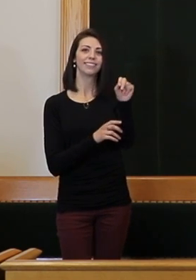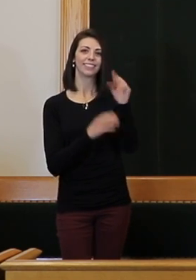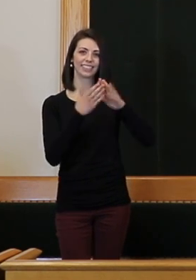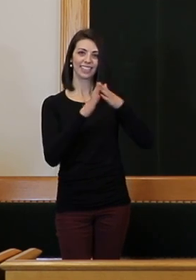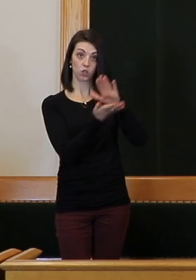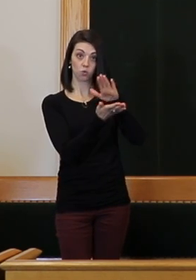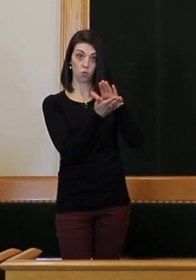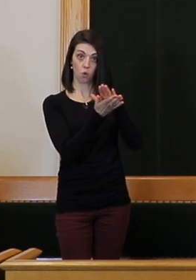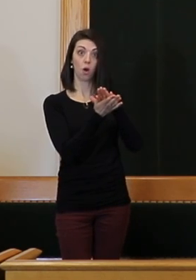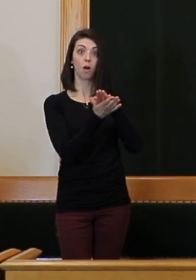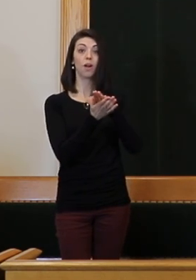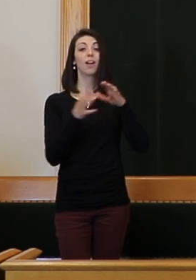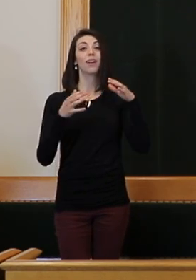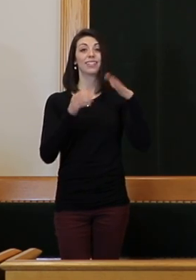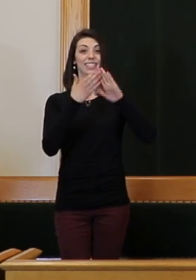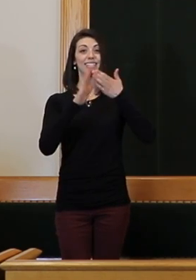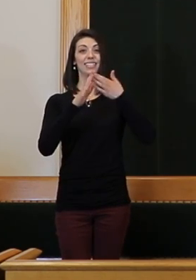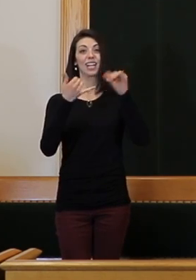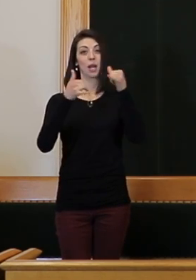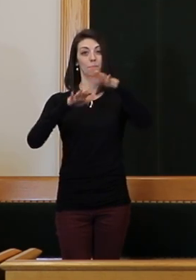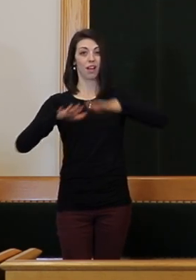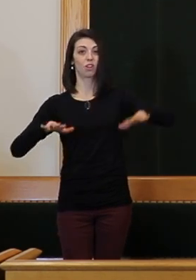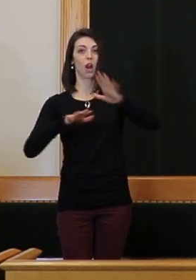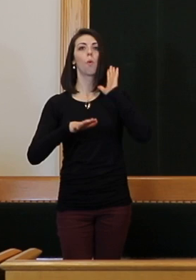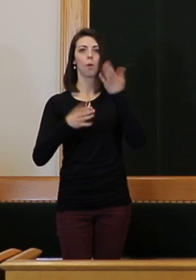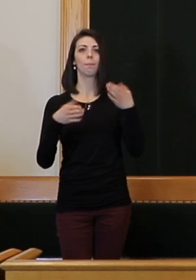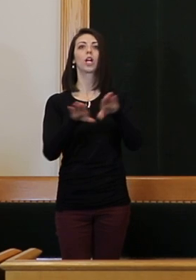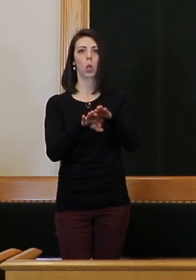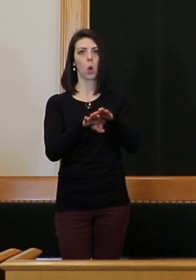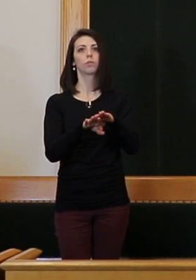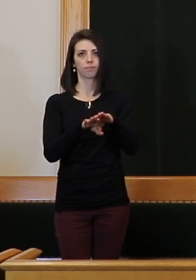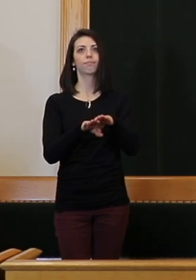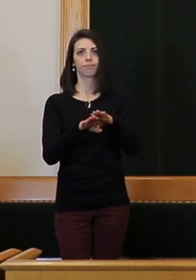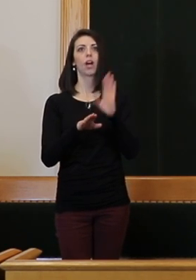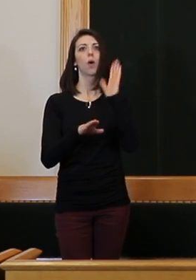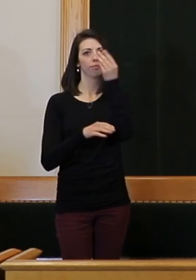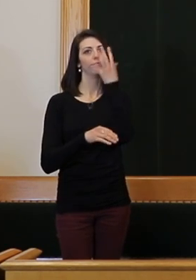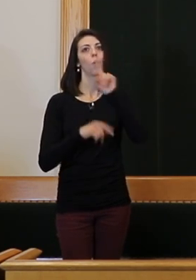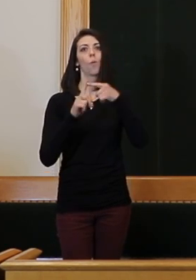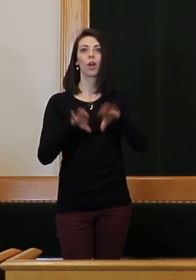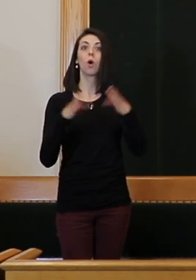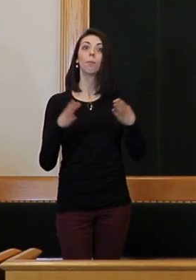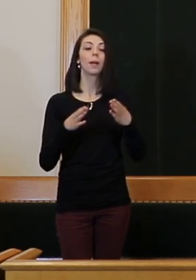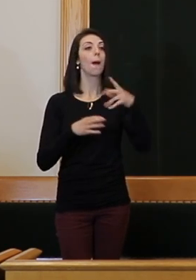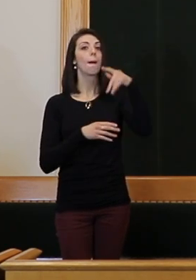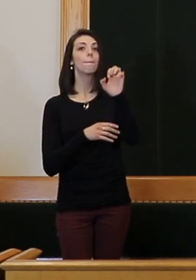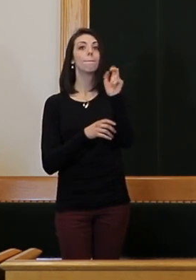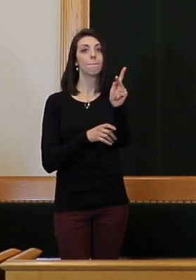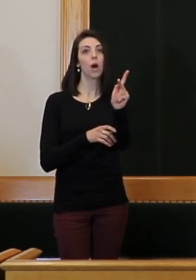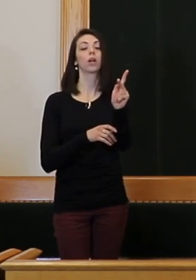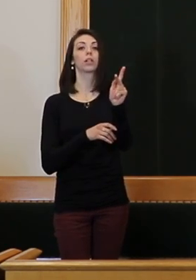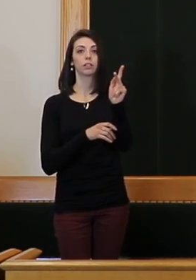city playgrounds will be closed until further notice in the City of Fulton. All city parks and public access areas will be